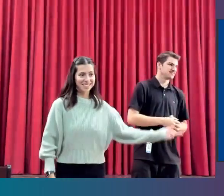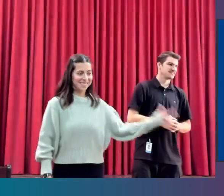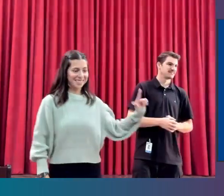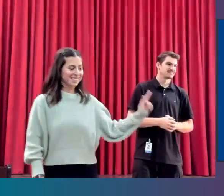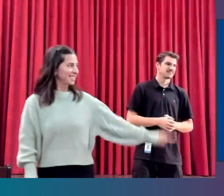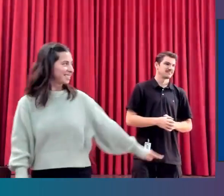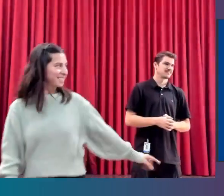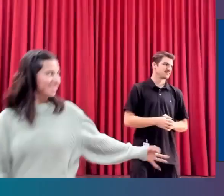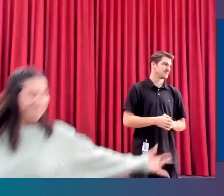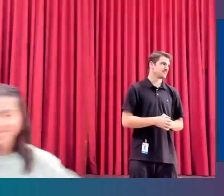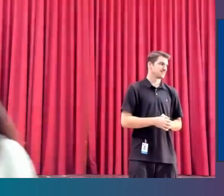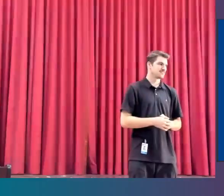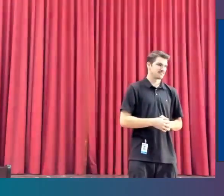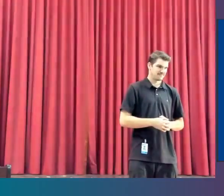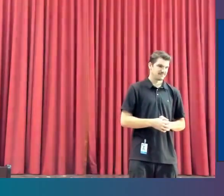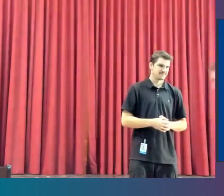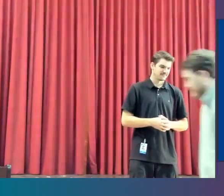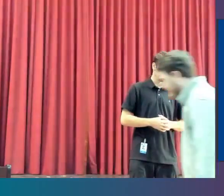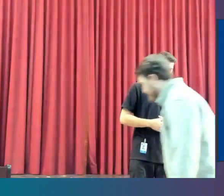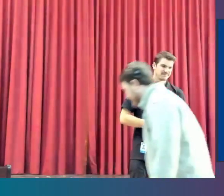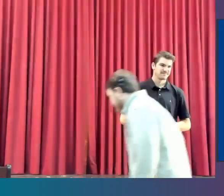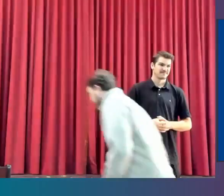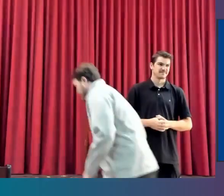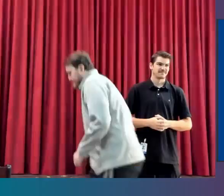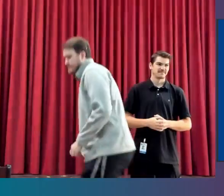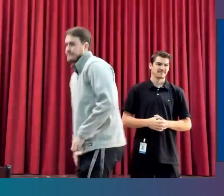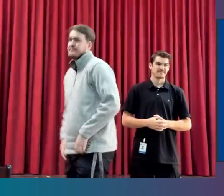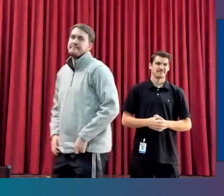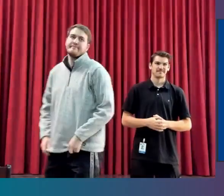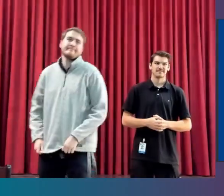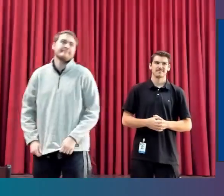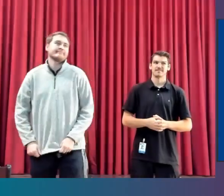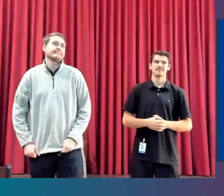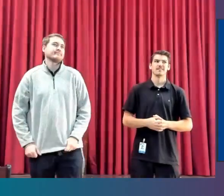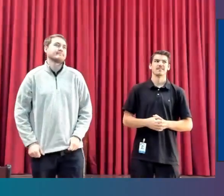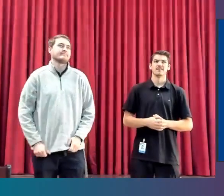Hold on 1 second, we're going to rephrase that question in just a moment here.